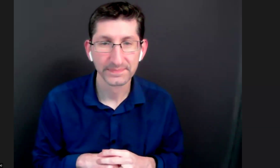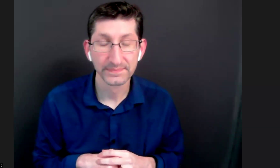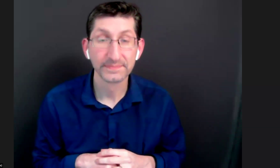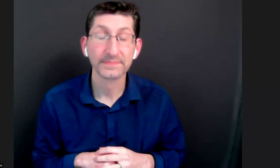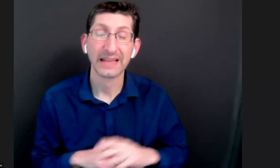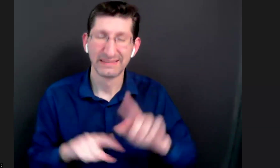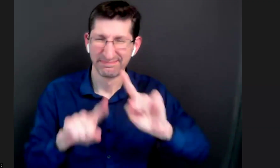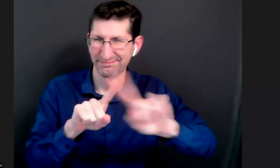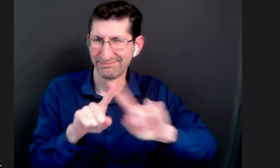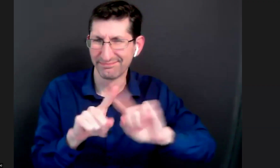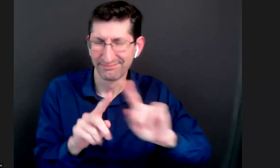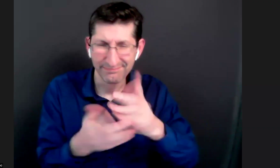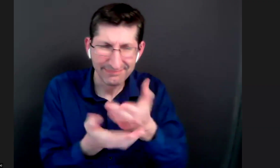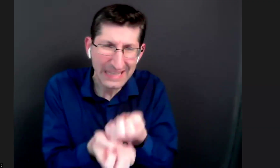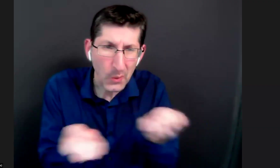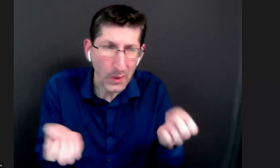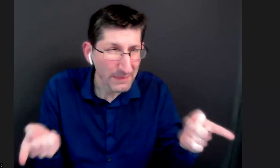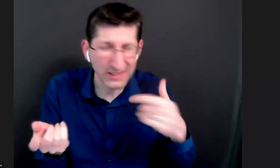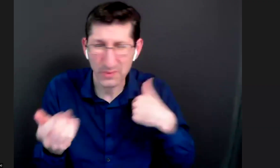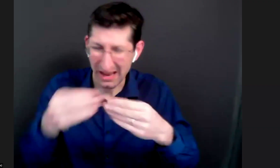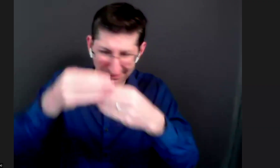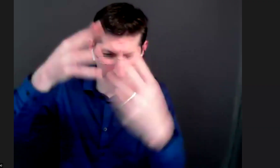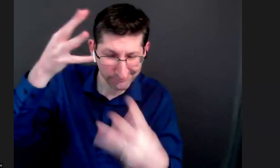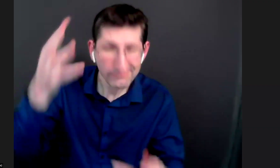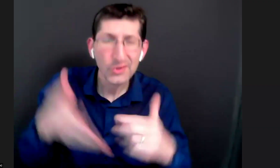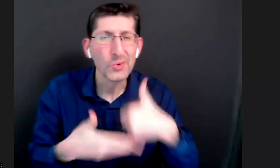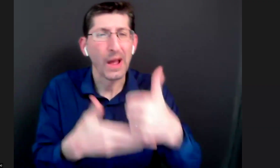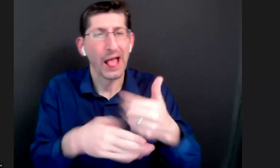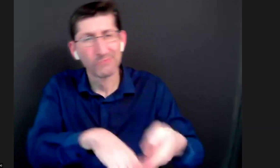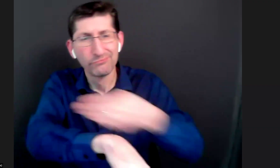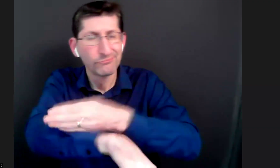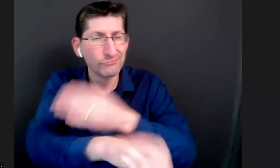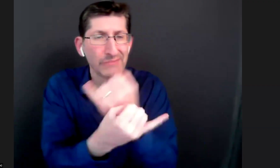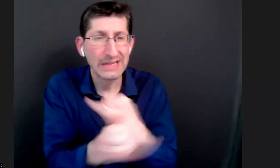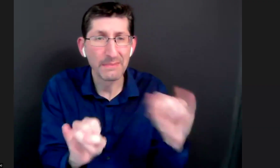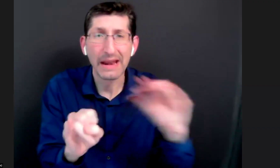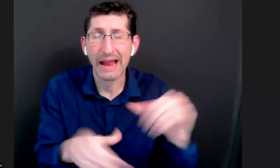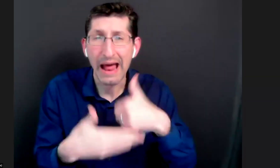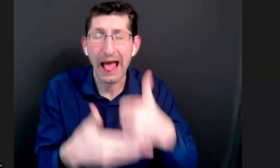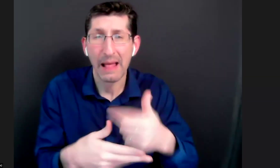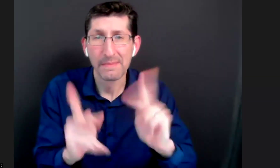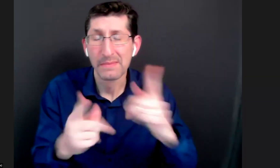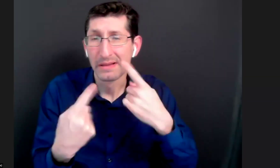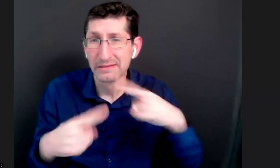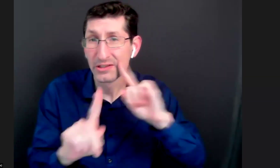Thousands of devices are available to promote increased independence and attainment of goals for communication,